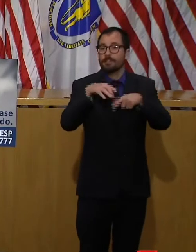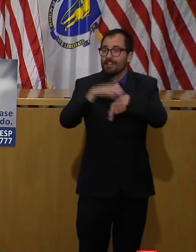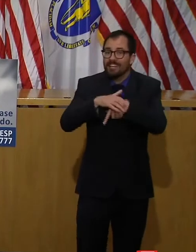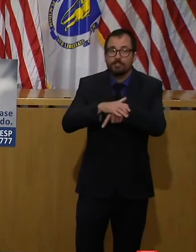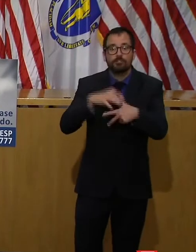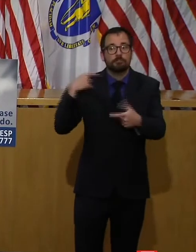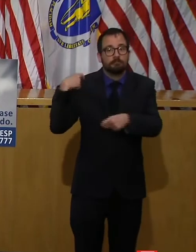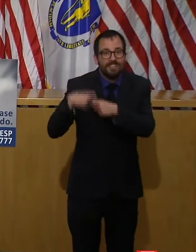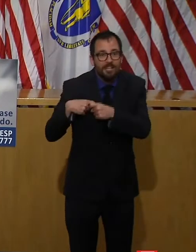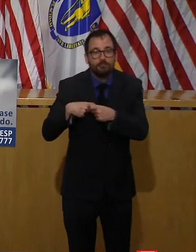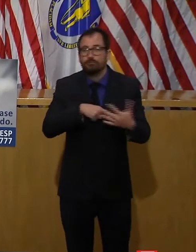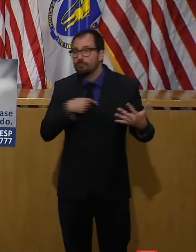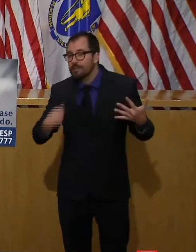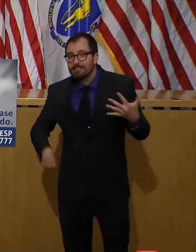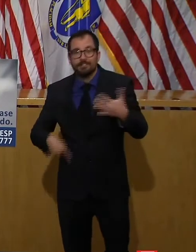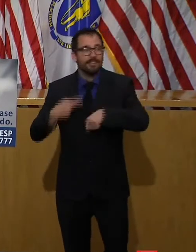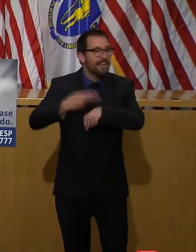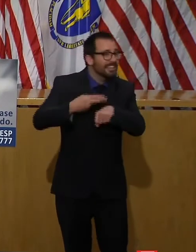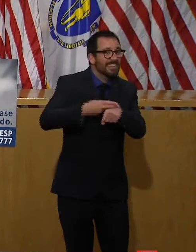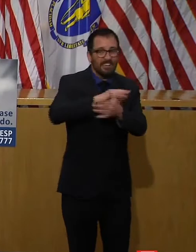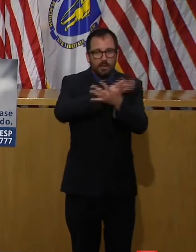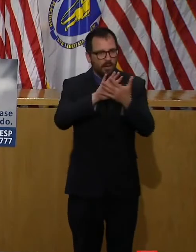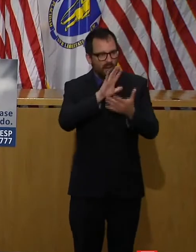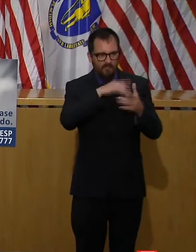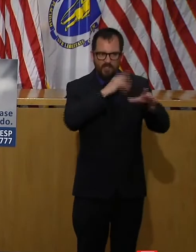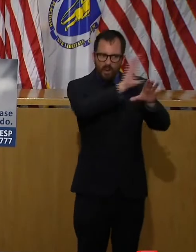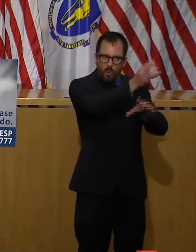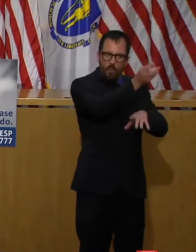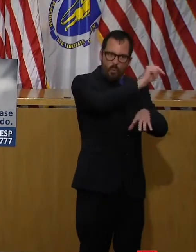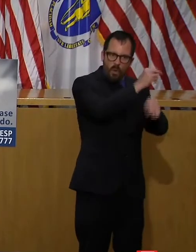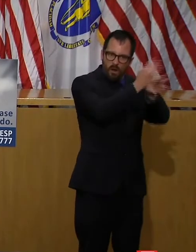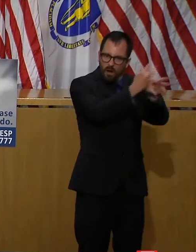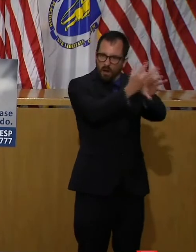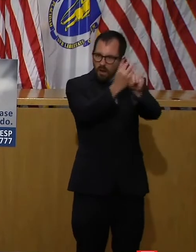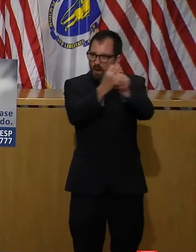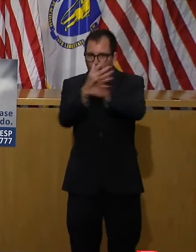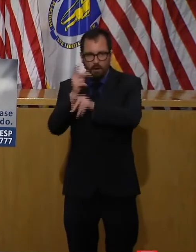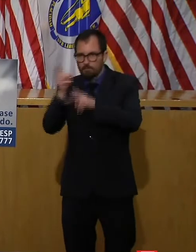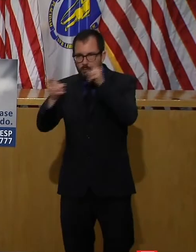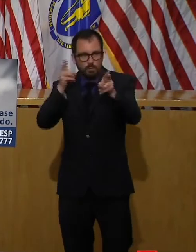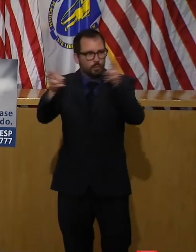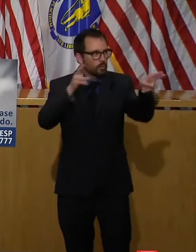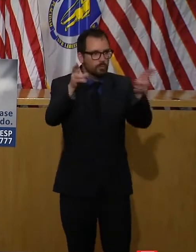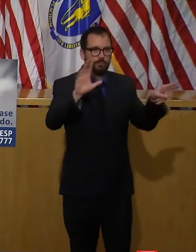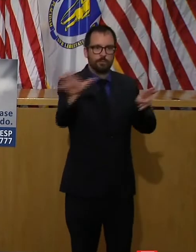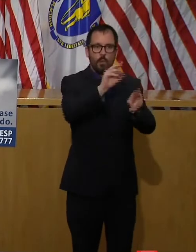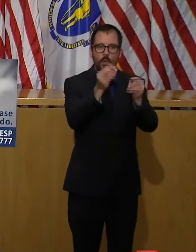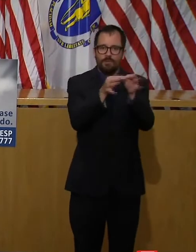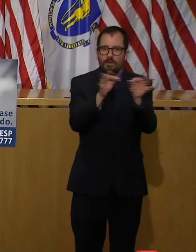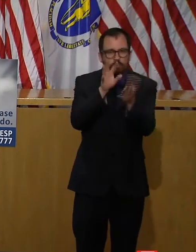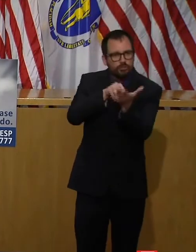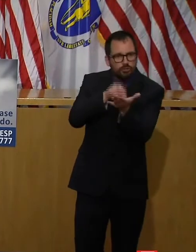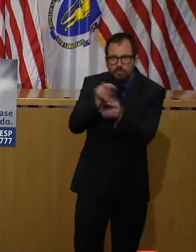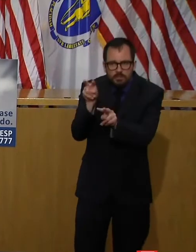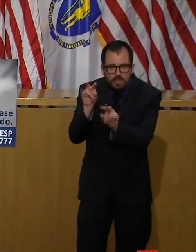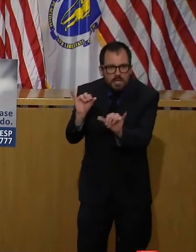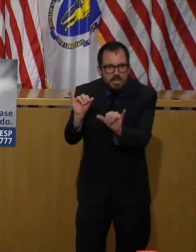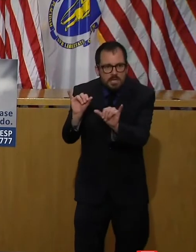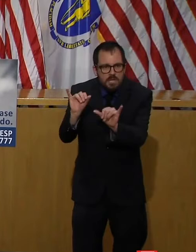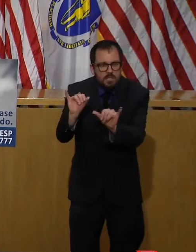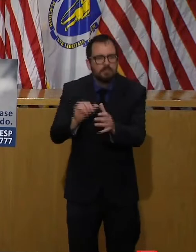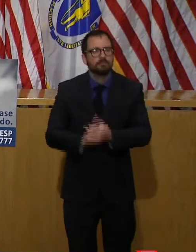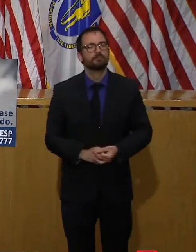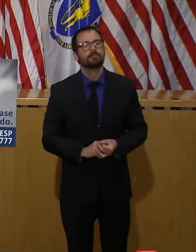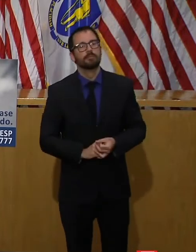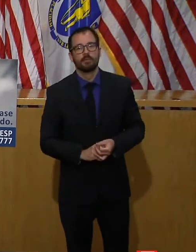platforms, plus more listening on the radio. The town halls give residents the opportunity to ask important questions and get answers